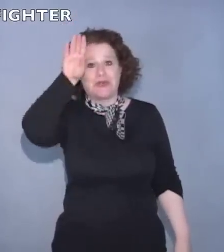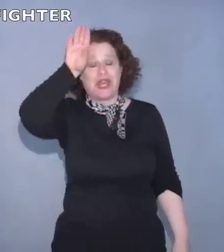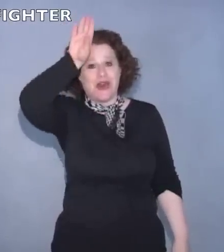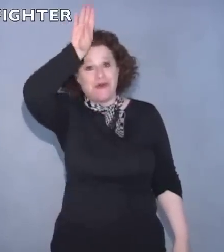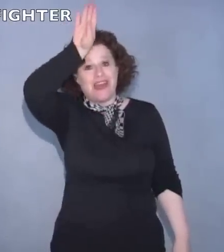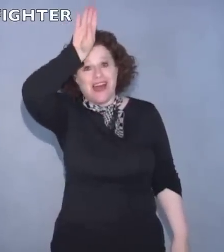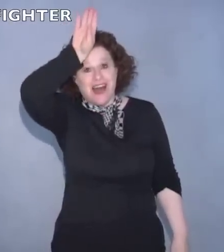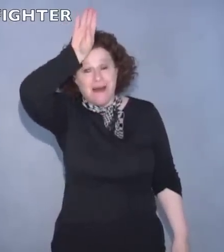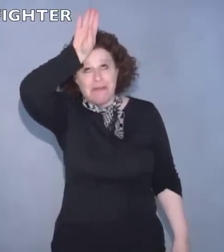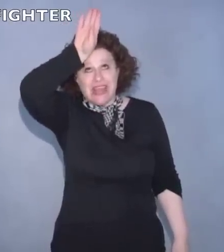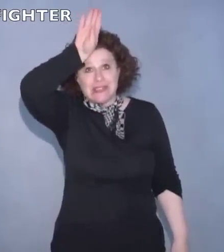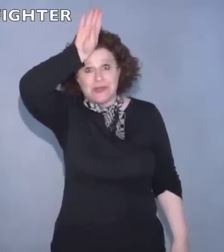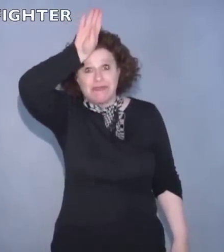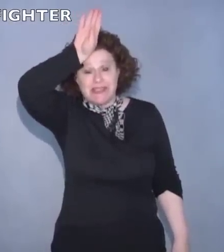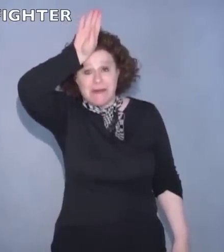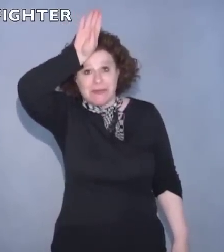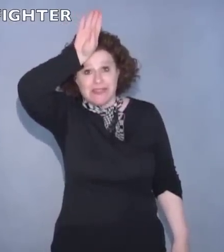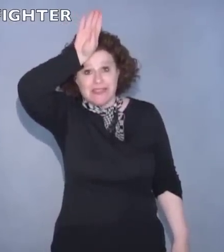go up. That's what it resembles.